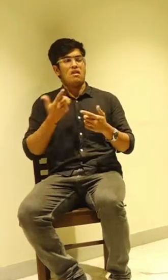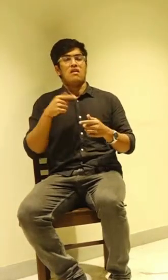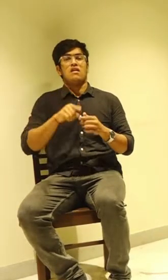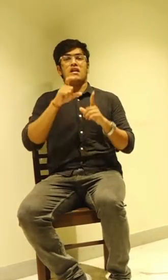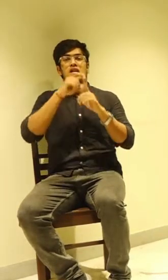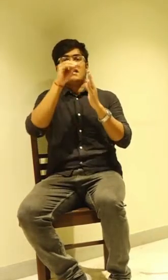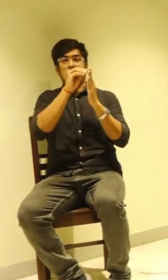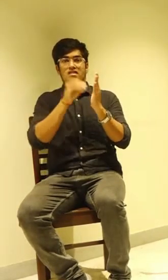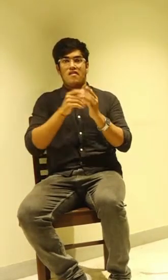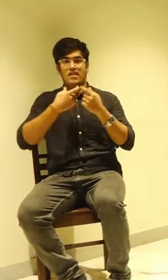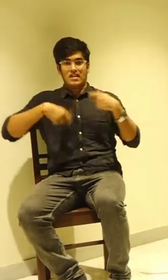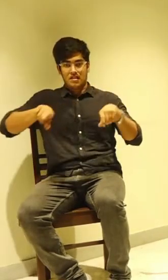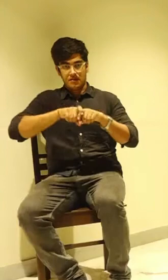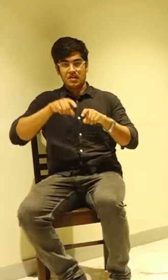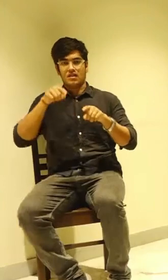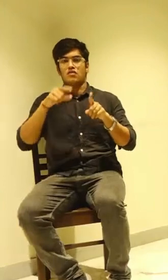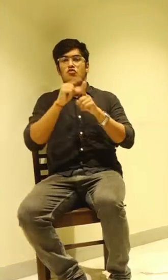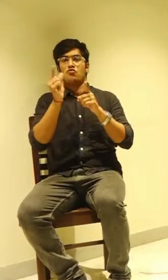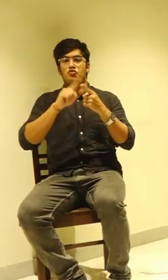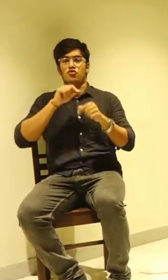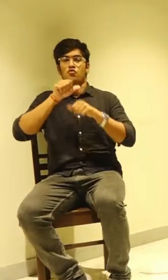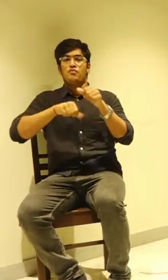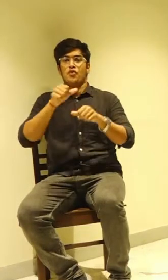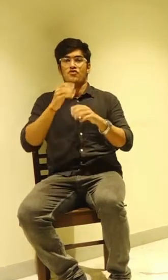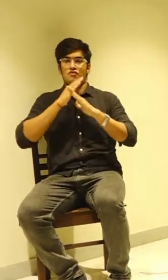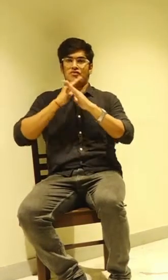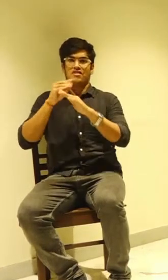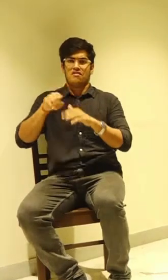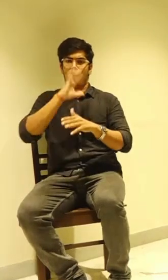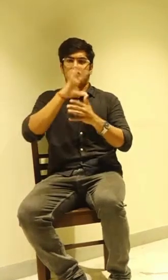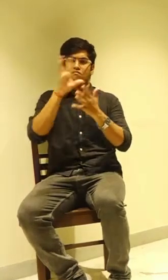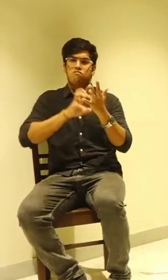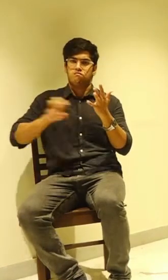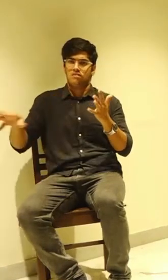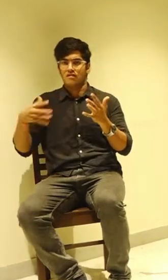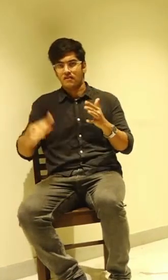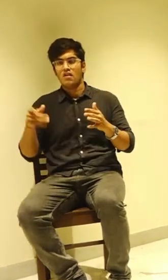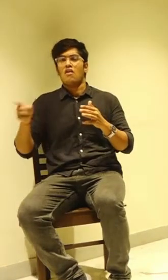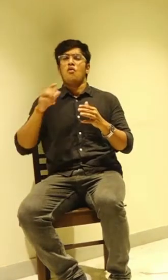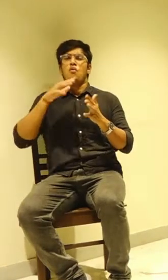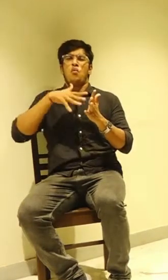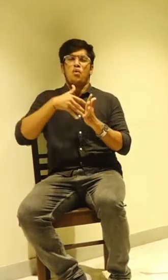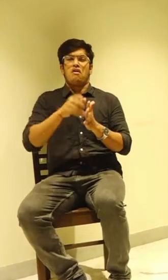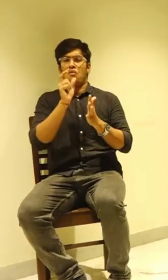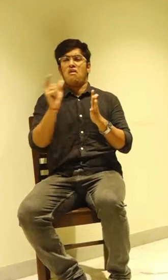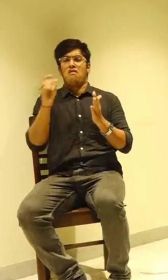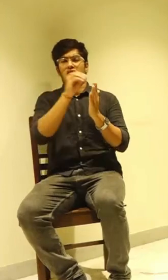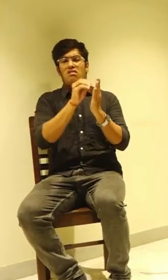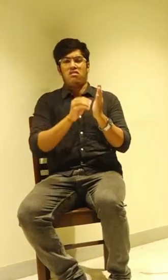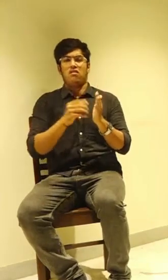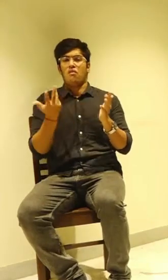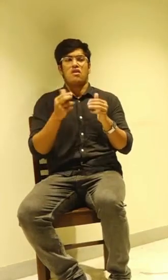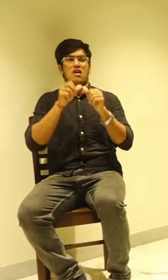drafting committee had abandoned due process protection for life and liberty and brought something weakly worded in their opinion like Article